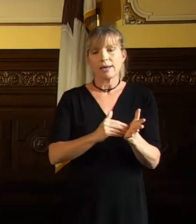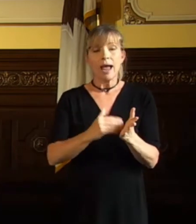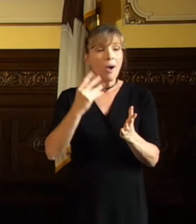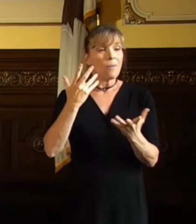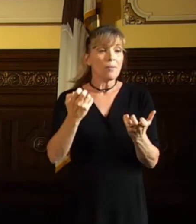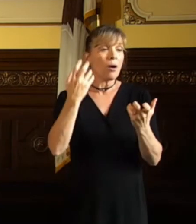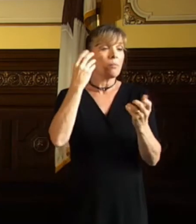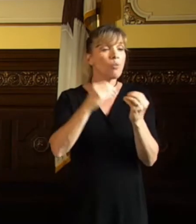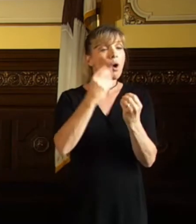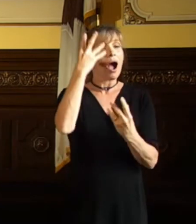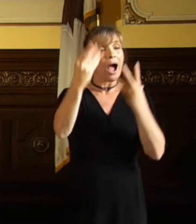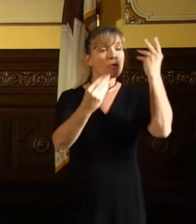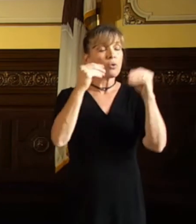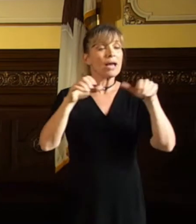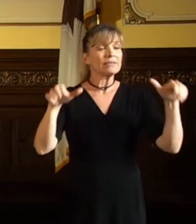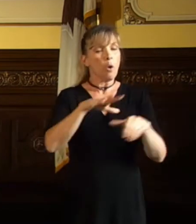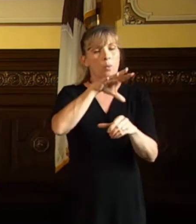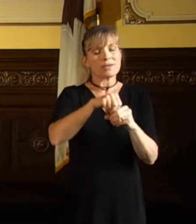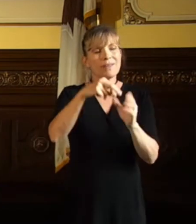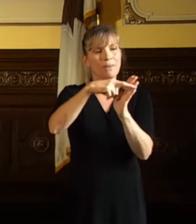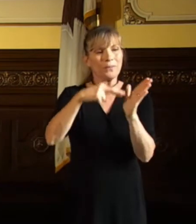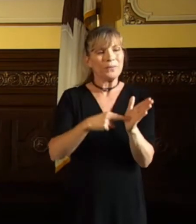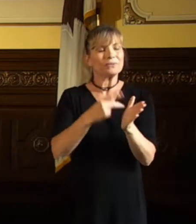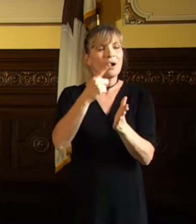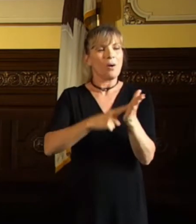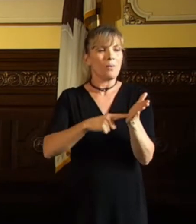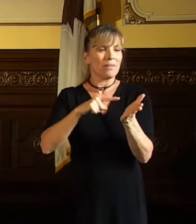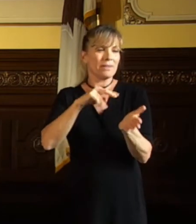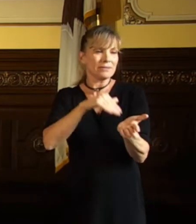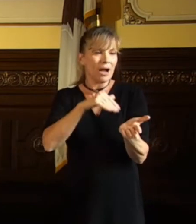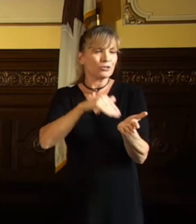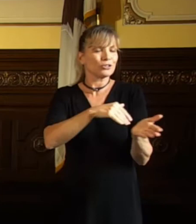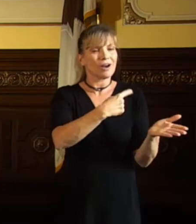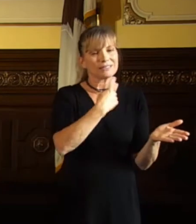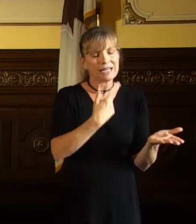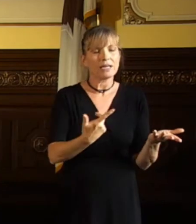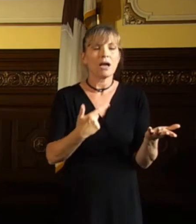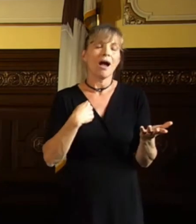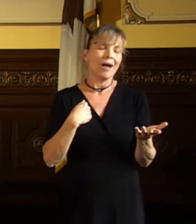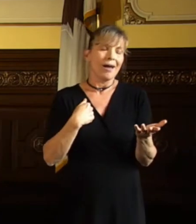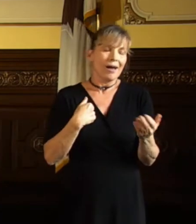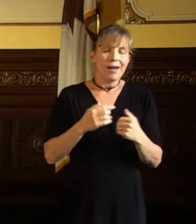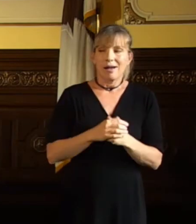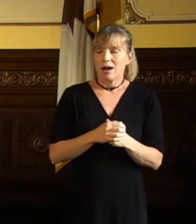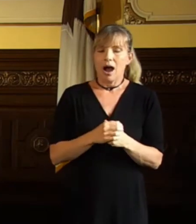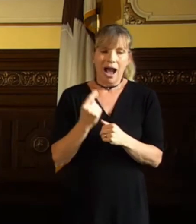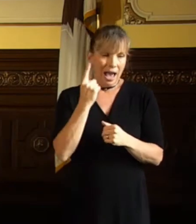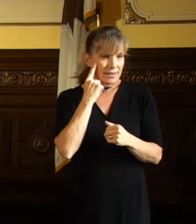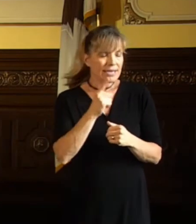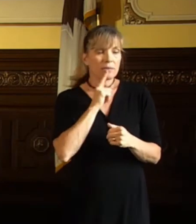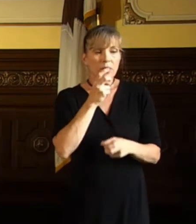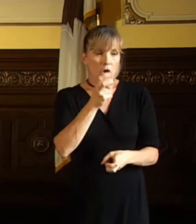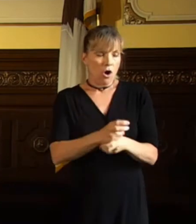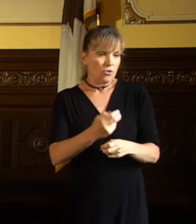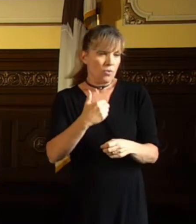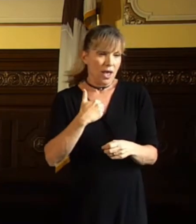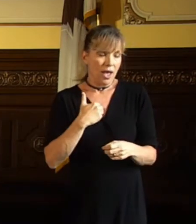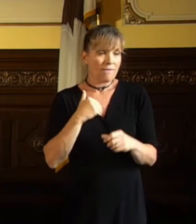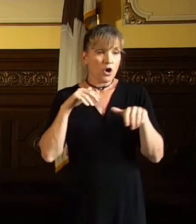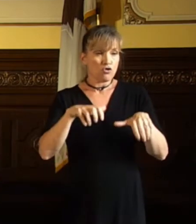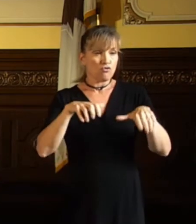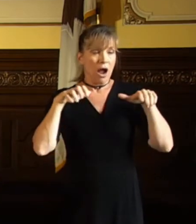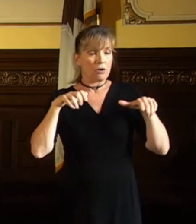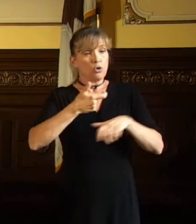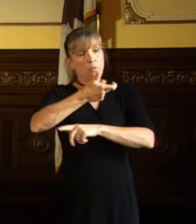outdoor activity within the parameters of what the epidemiologists are saying I want. I think it will be difficult to have crowds